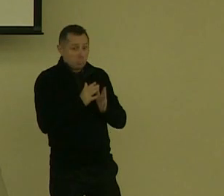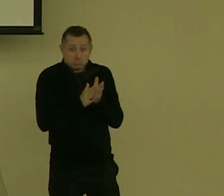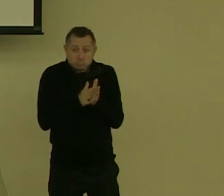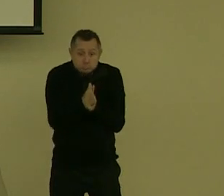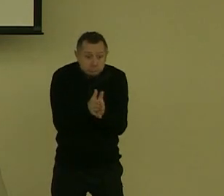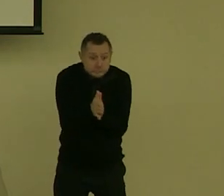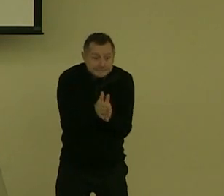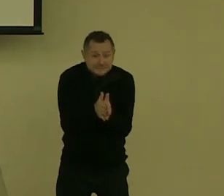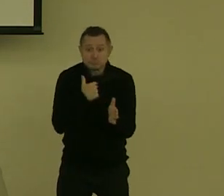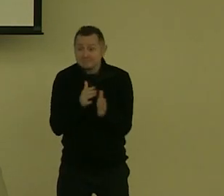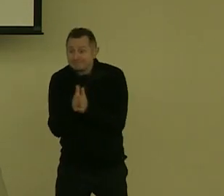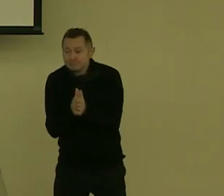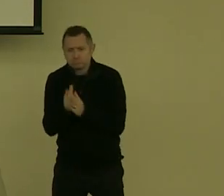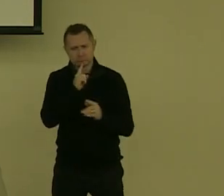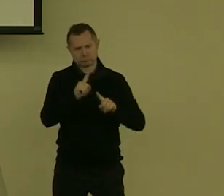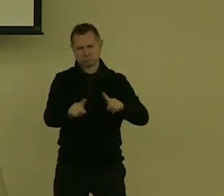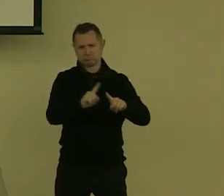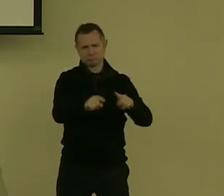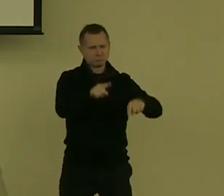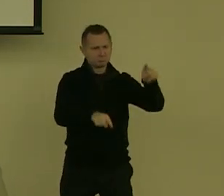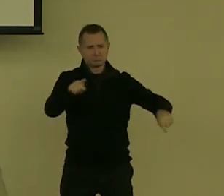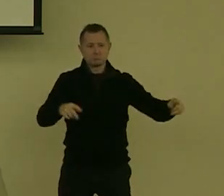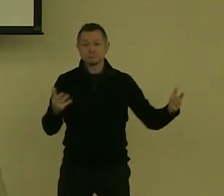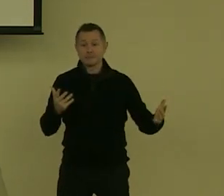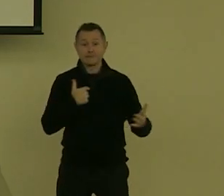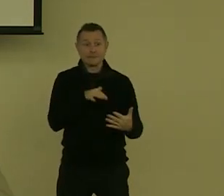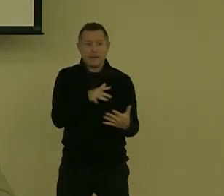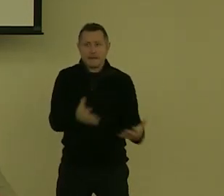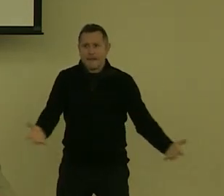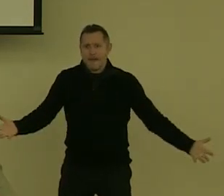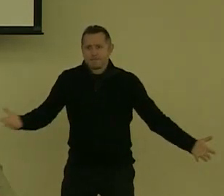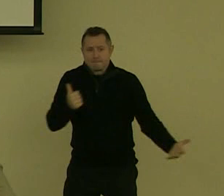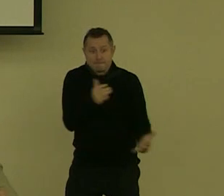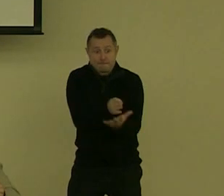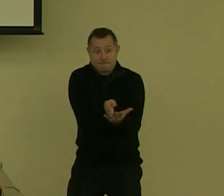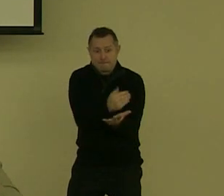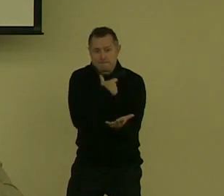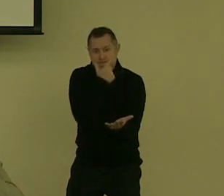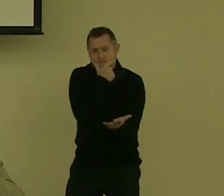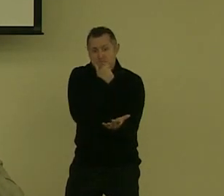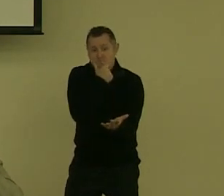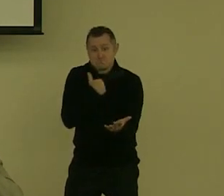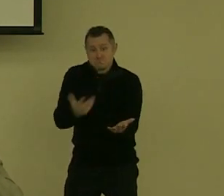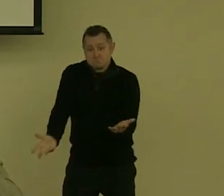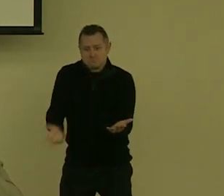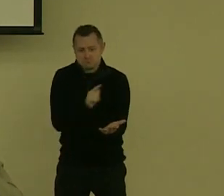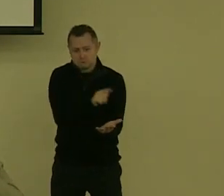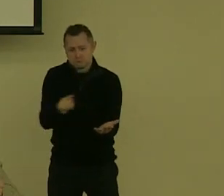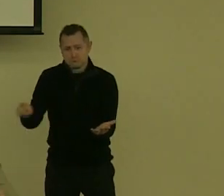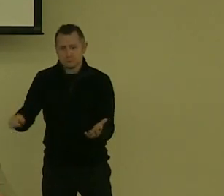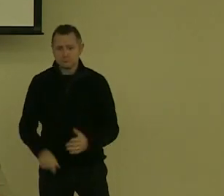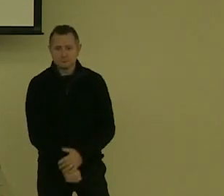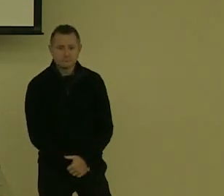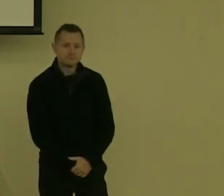about what comic studies are. Okay, so thank you to the three of you for being here today, and of course